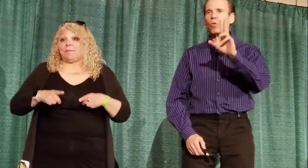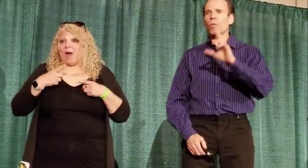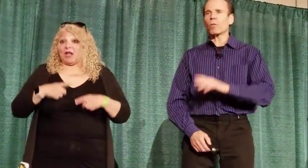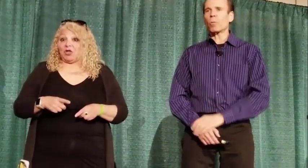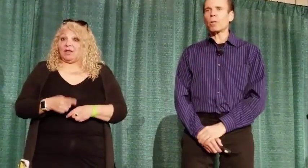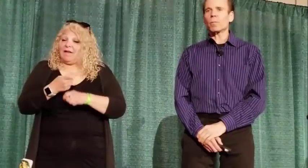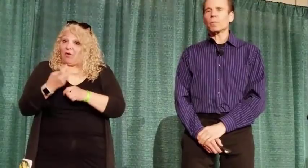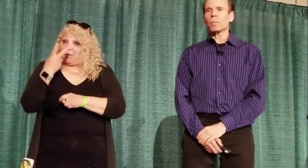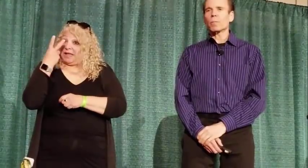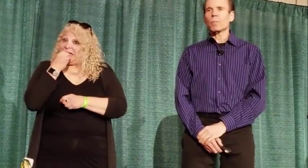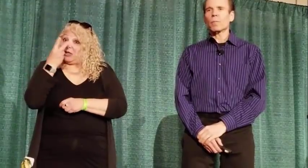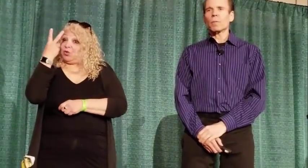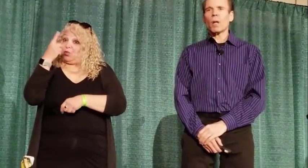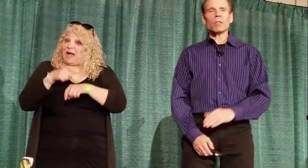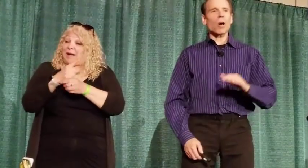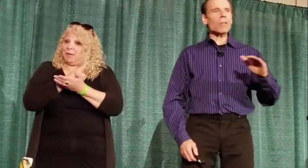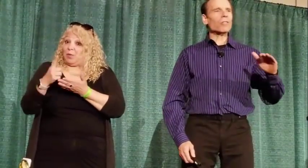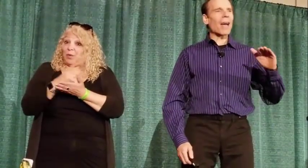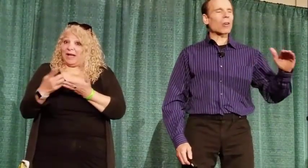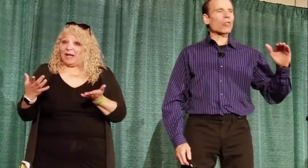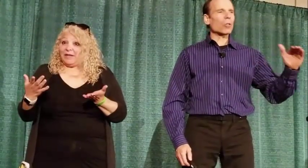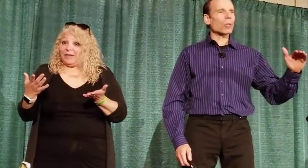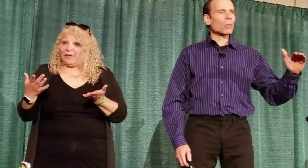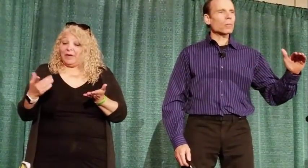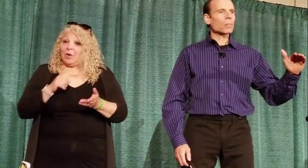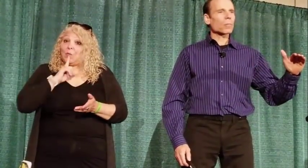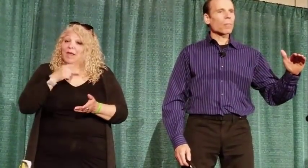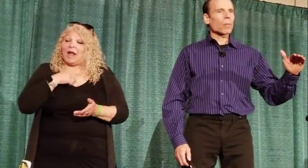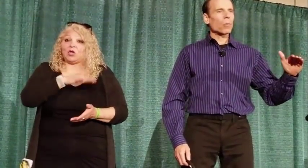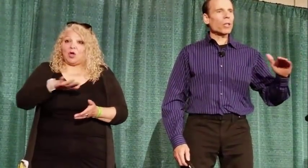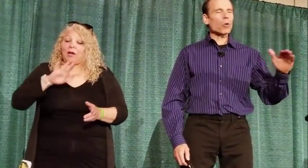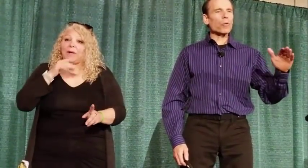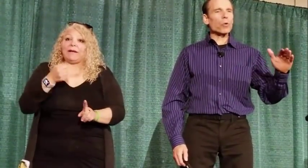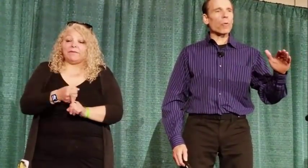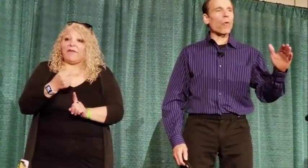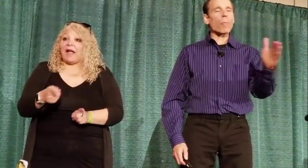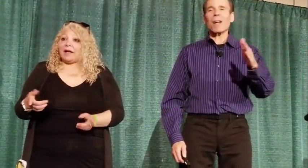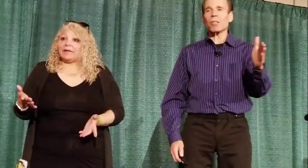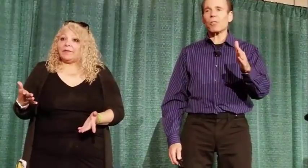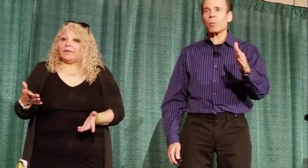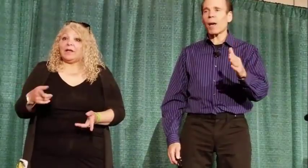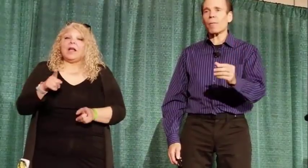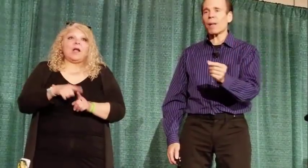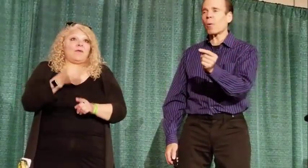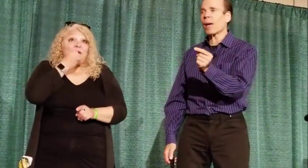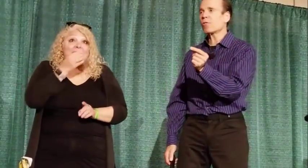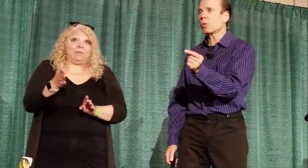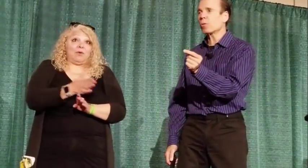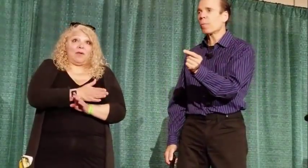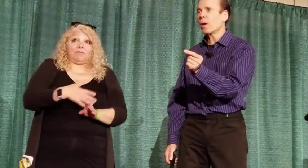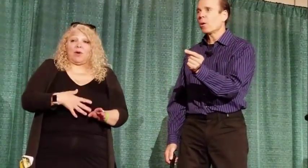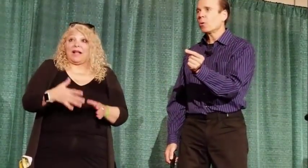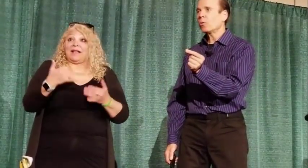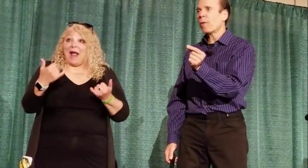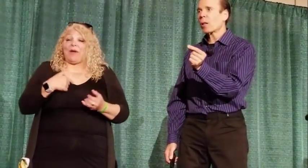just 2 servings a week. Not only dummies down our children. We eat those foods before pregnancy. Now we have